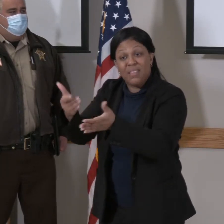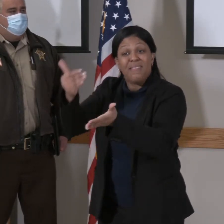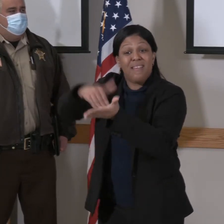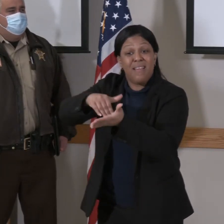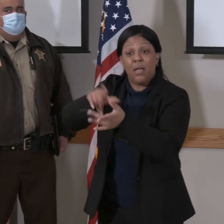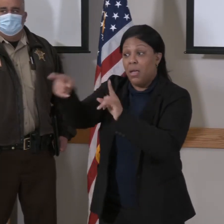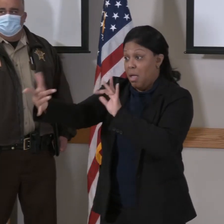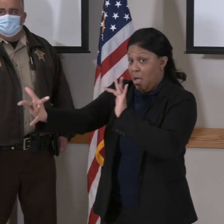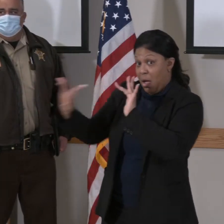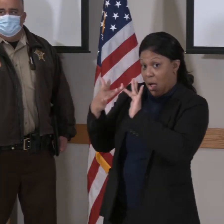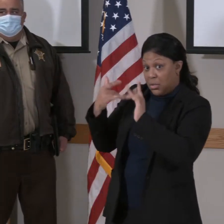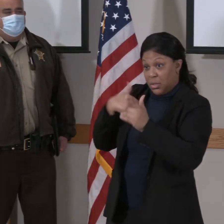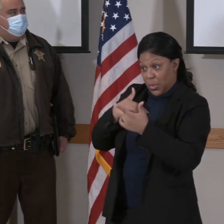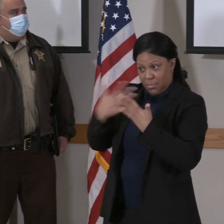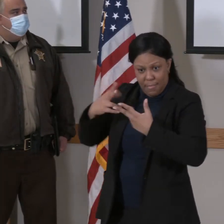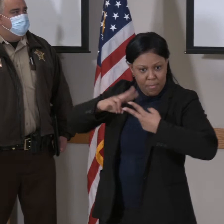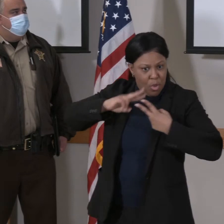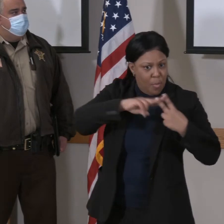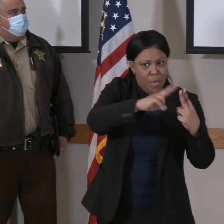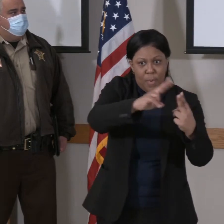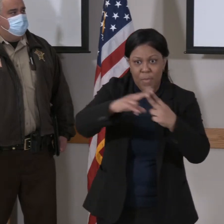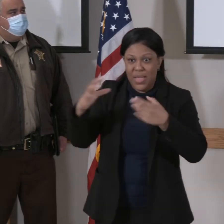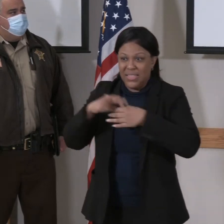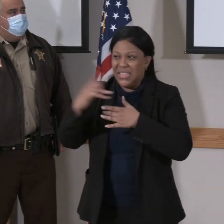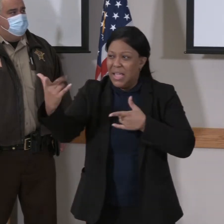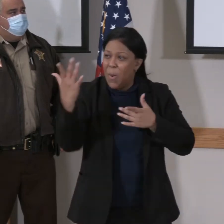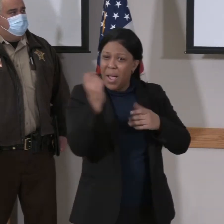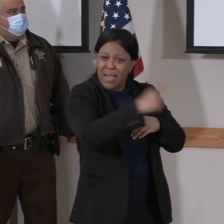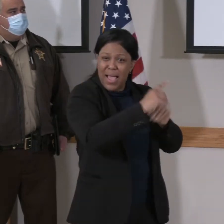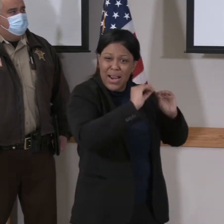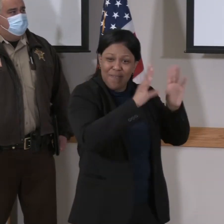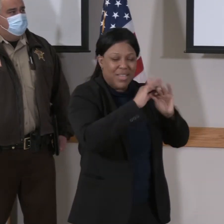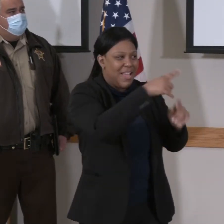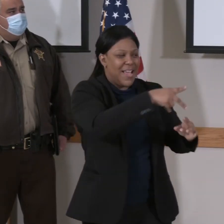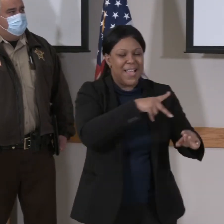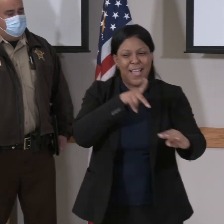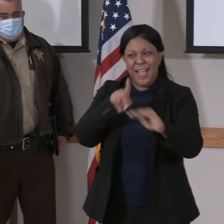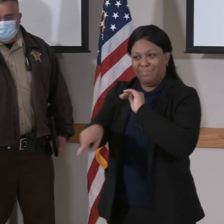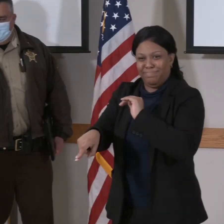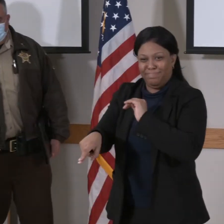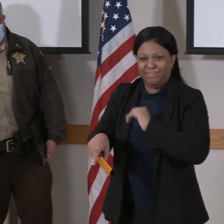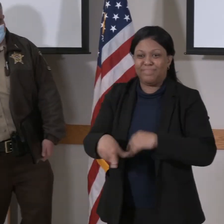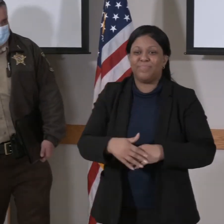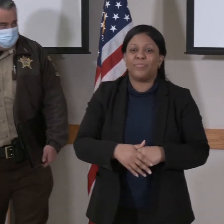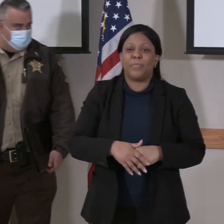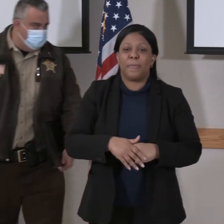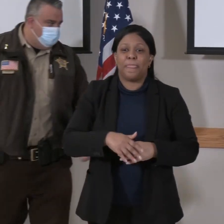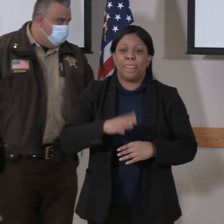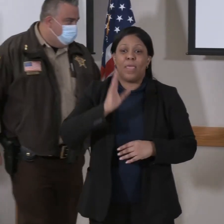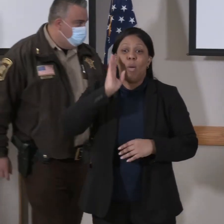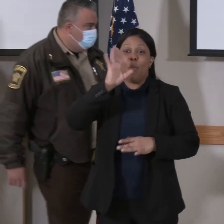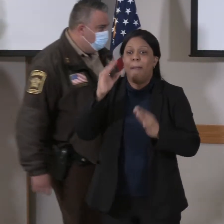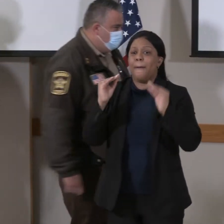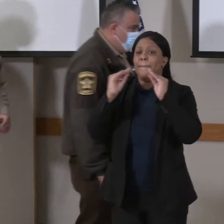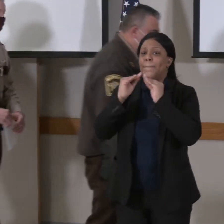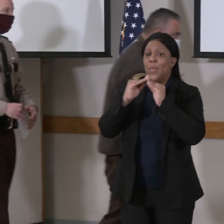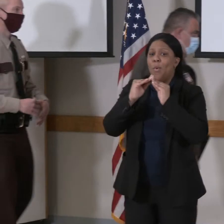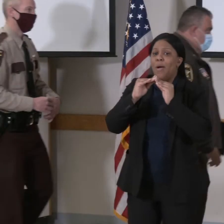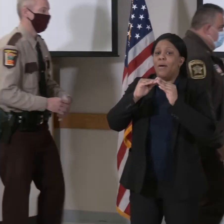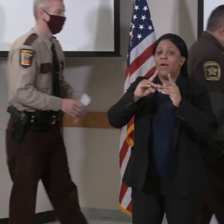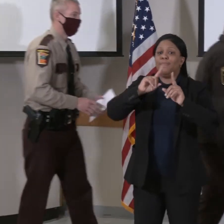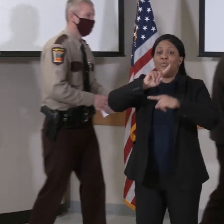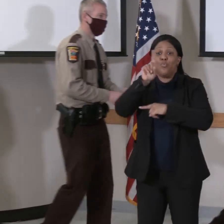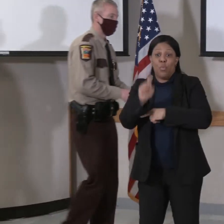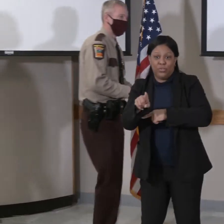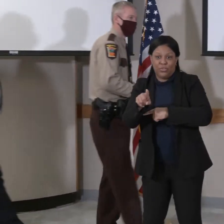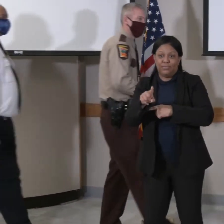table. Thank you, everybody. Thank you very much for being here. We will be able to answer additional questions through the